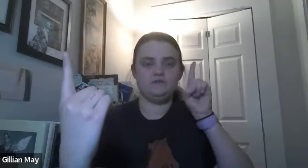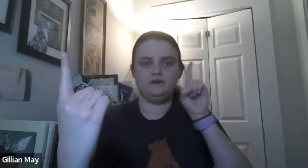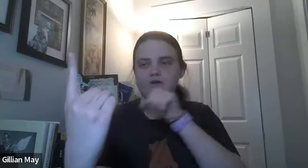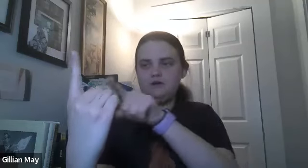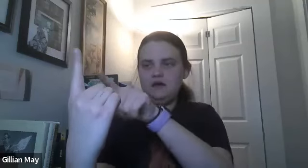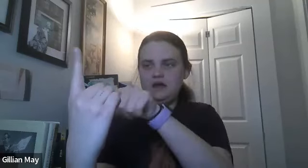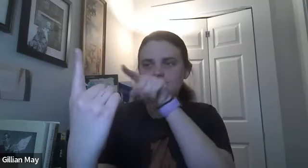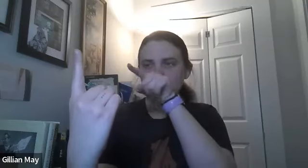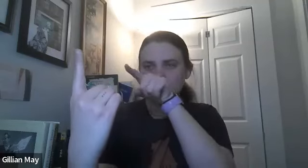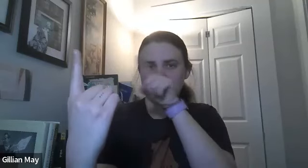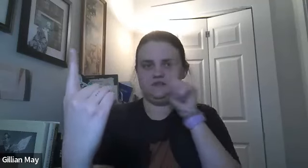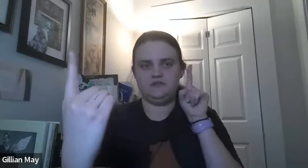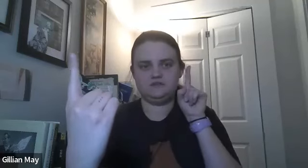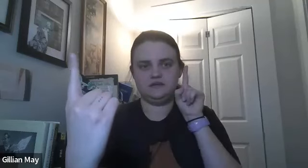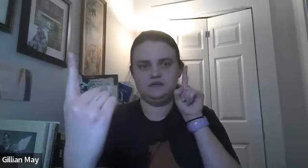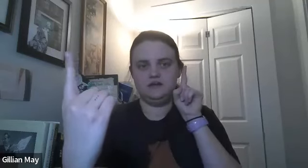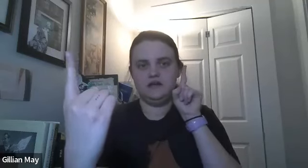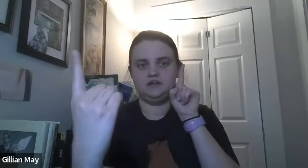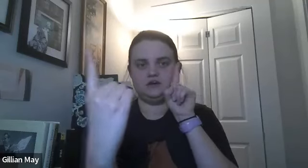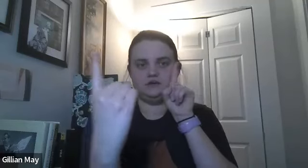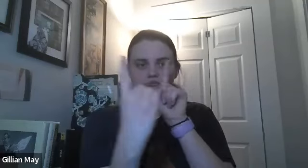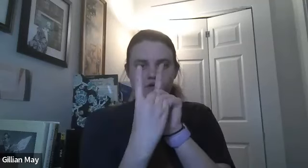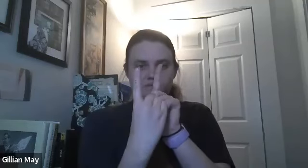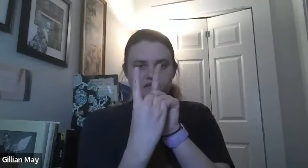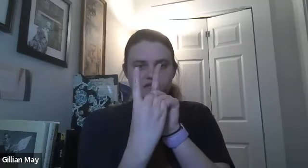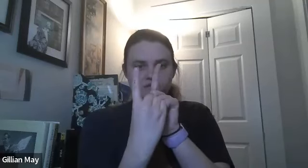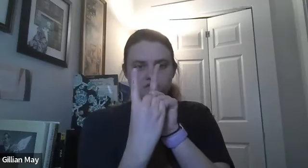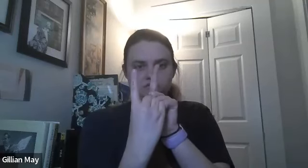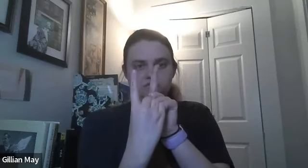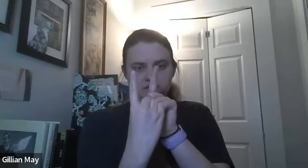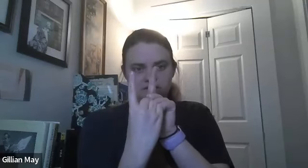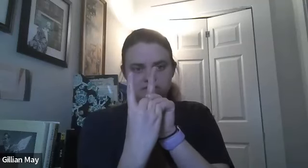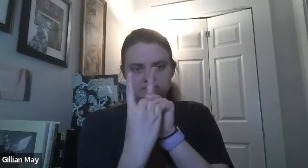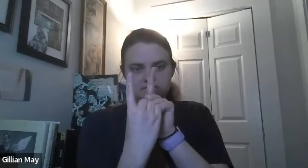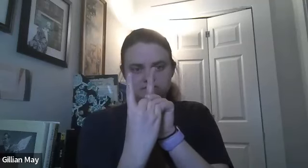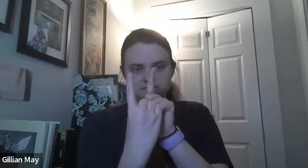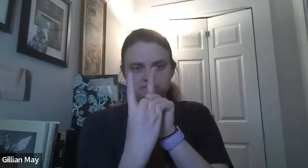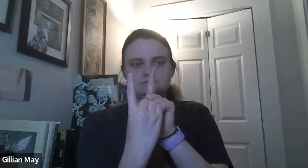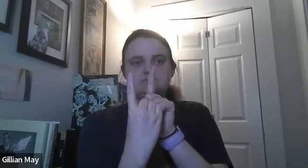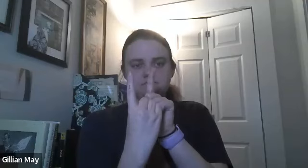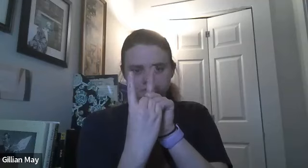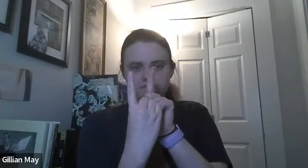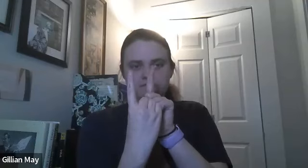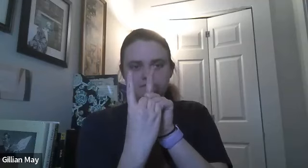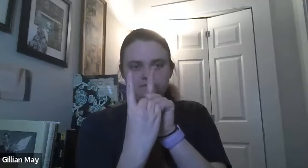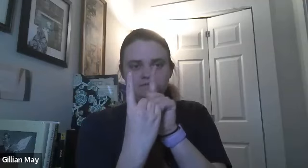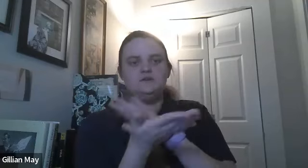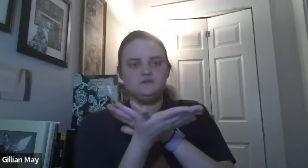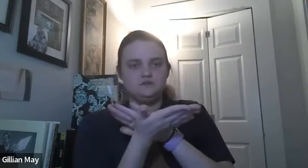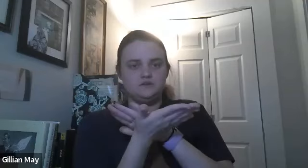finger and I'm looking at the other side and you're going to bring them together, meet.